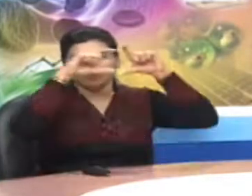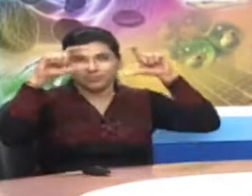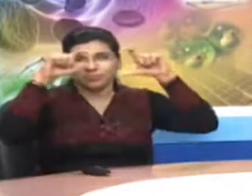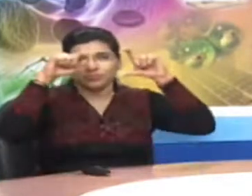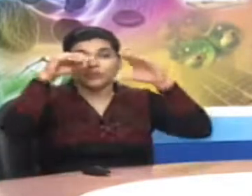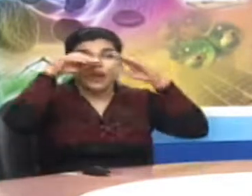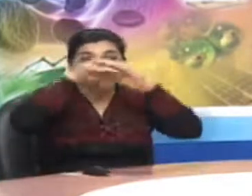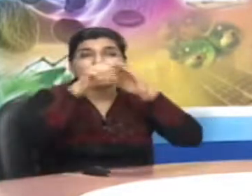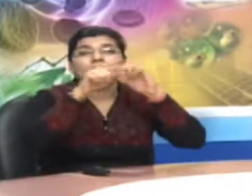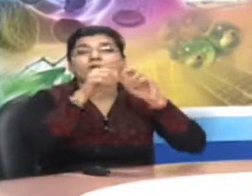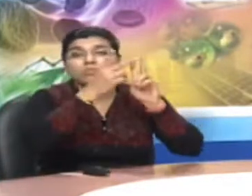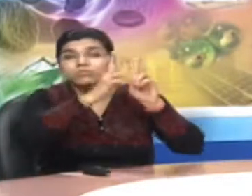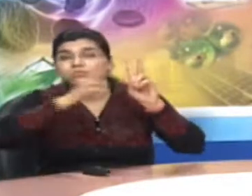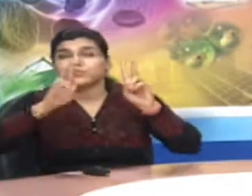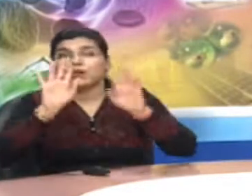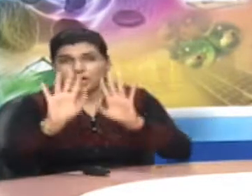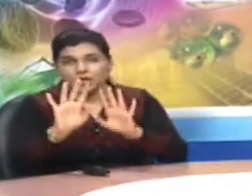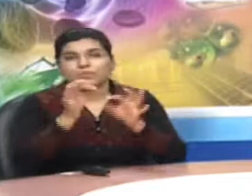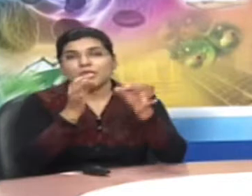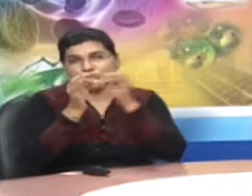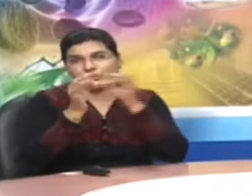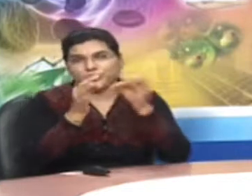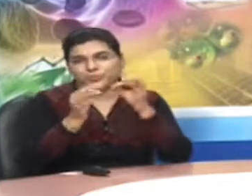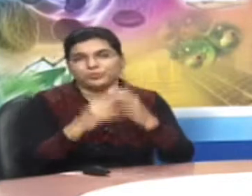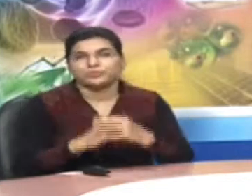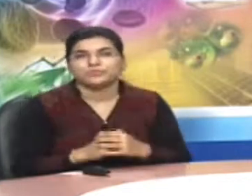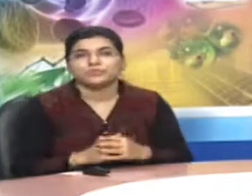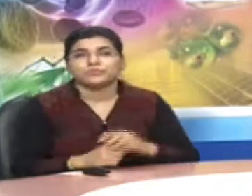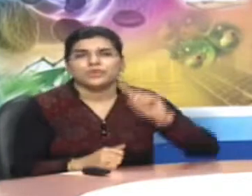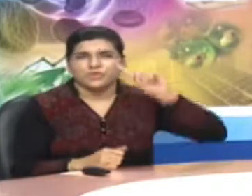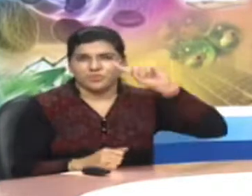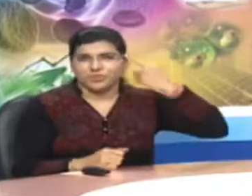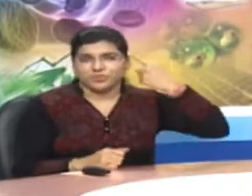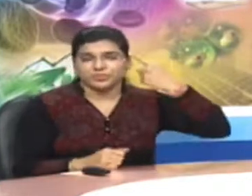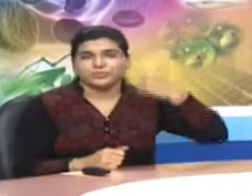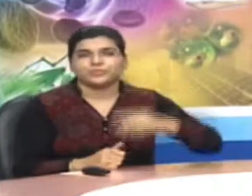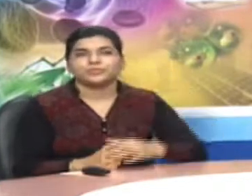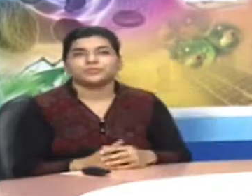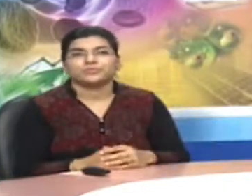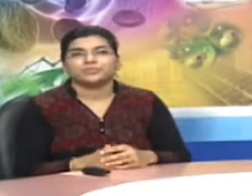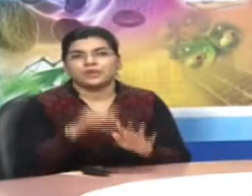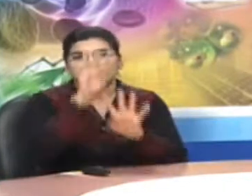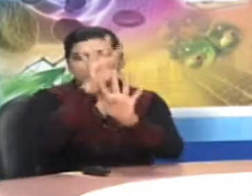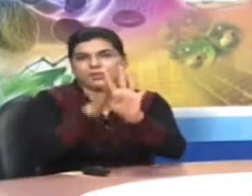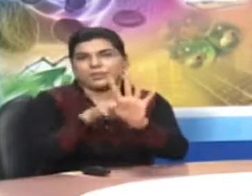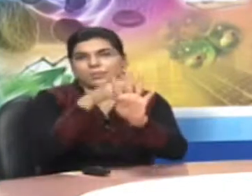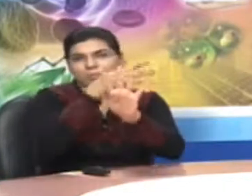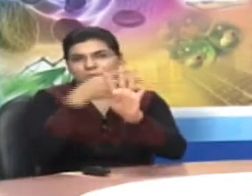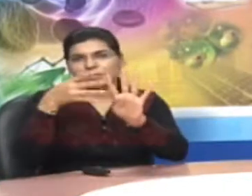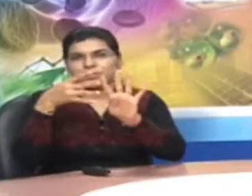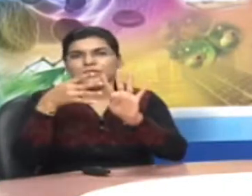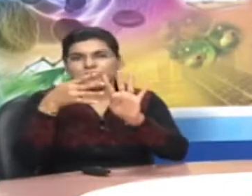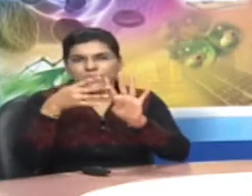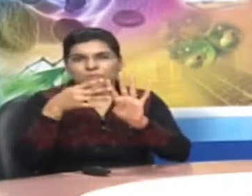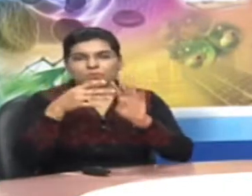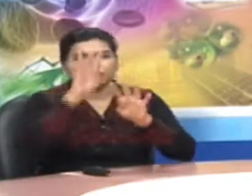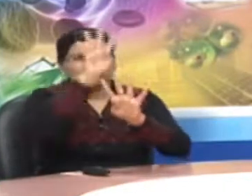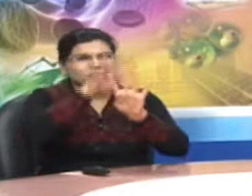Now you can select the content, and in selecting of the content there are, first you can insert